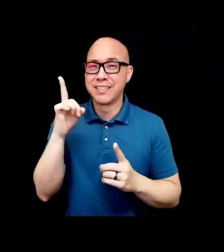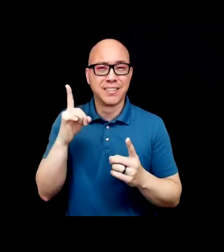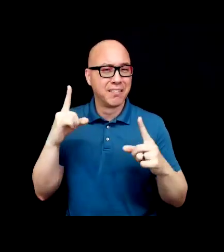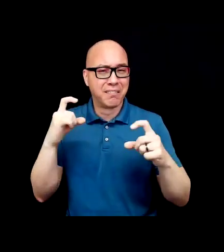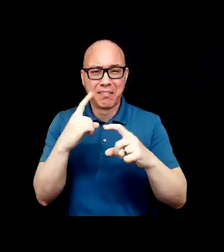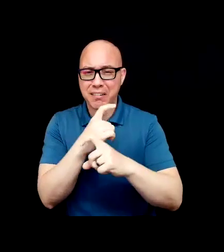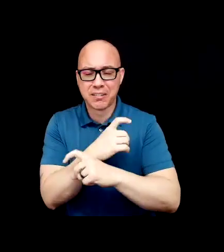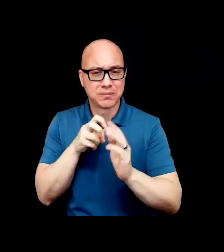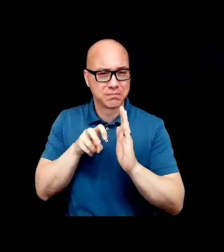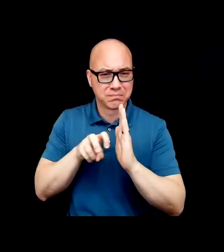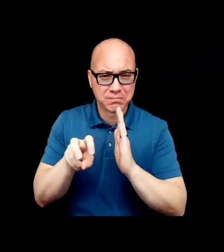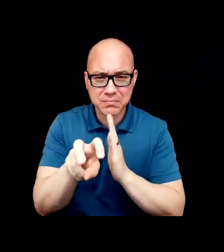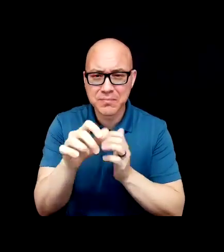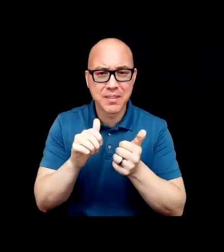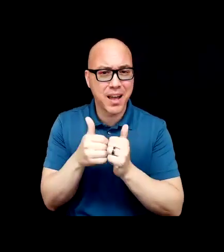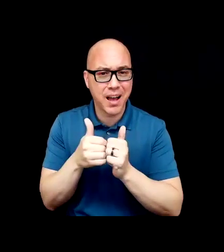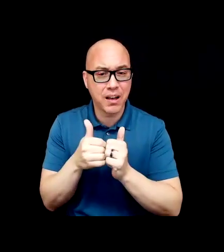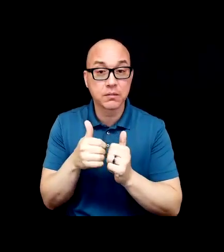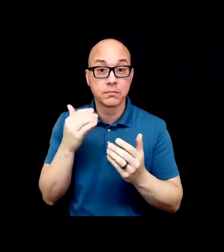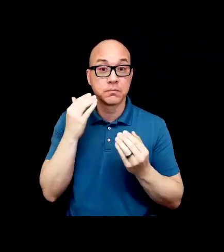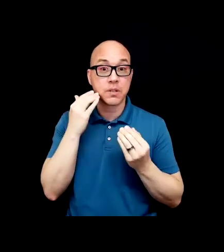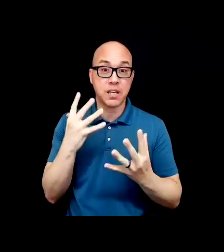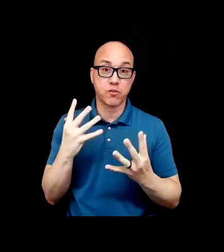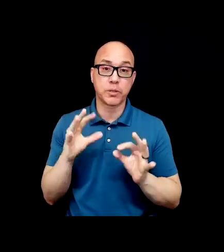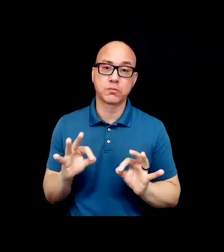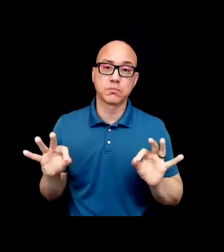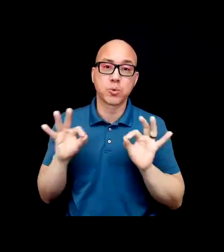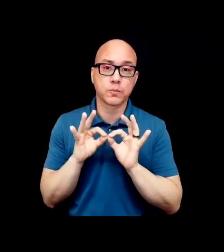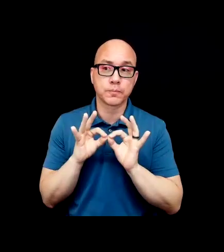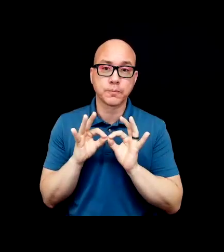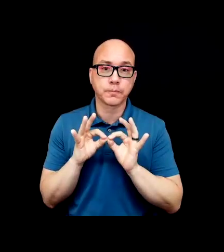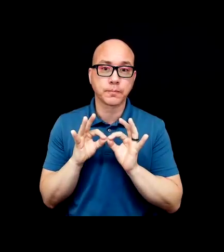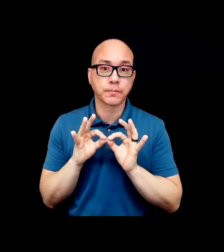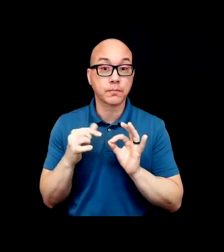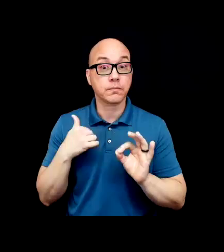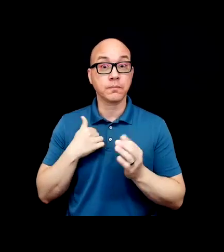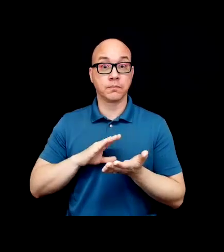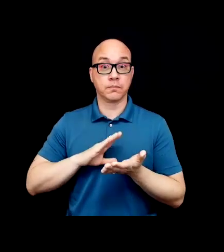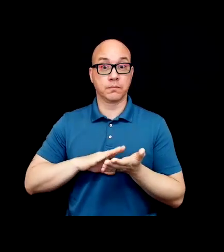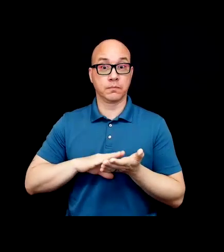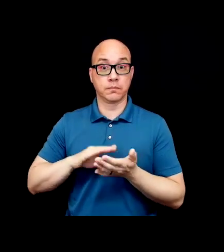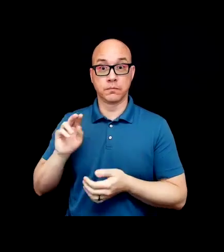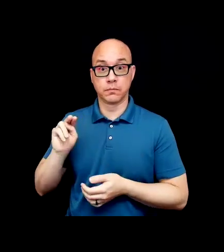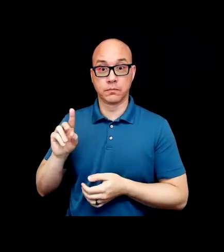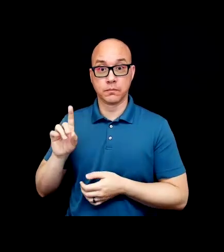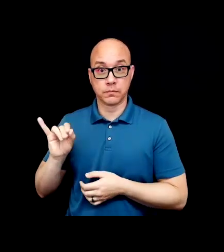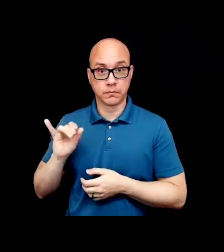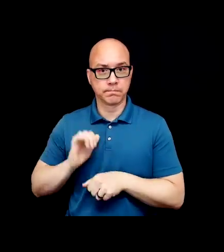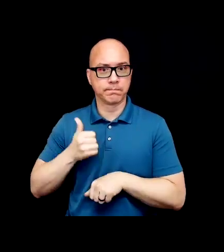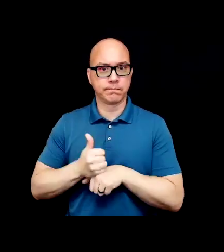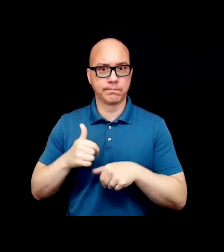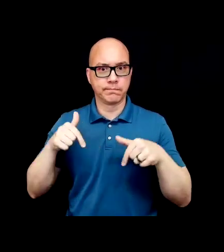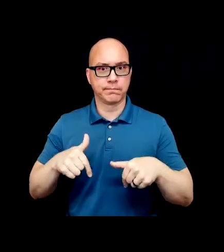means, information is key. And so I applaud NDI for putting all of this together as being the